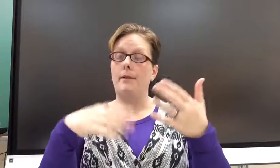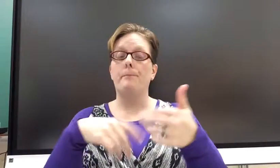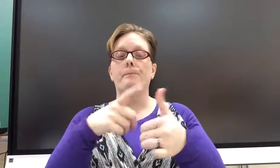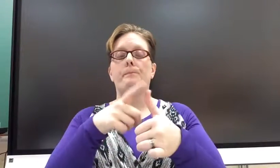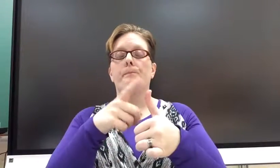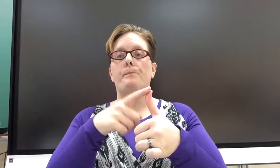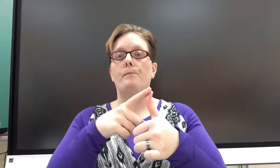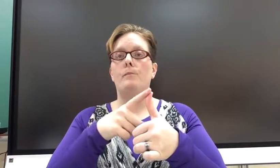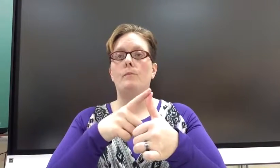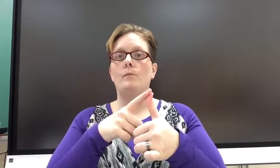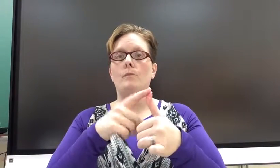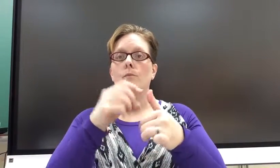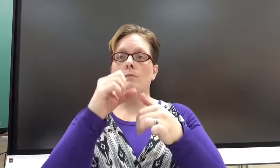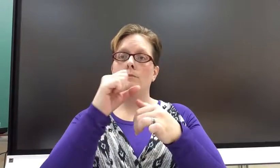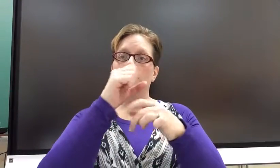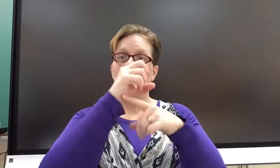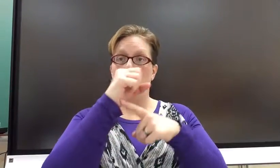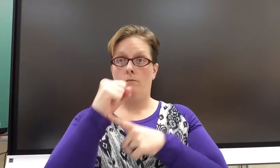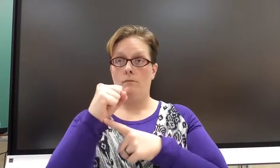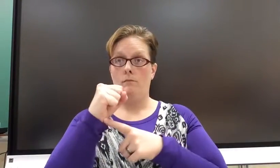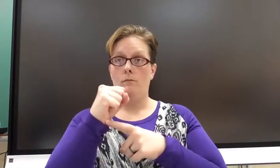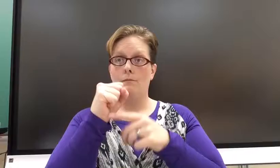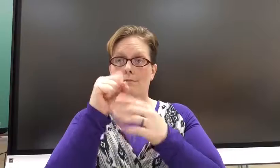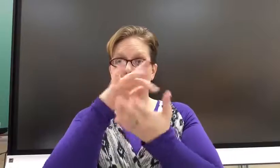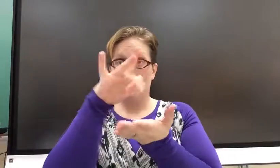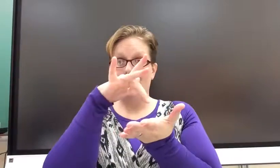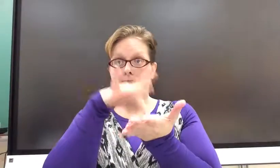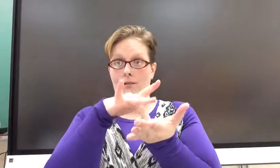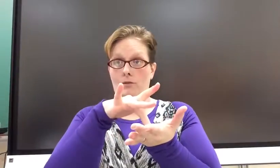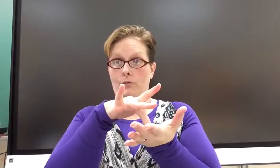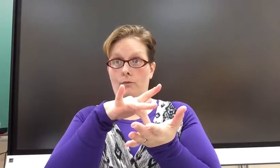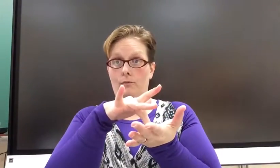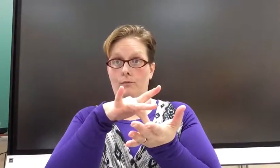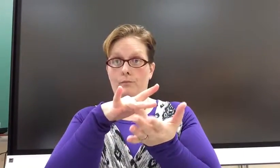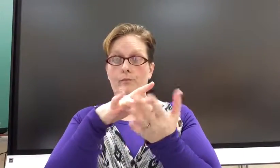another small thing called a nucleolus.